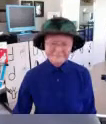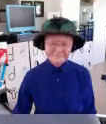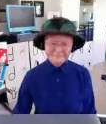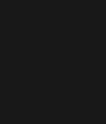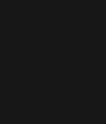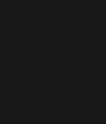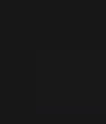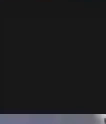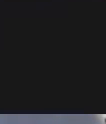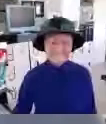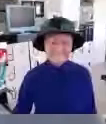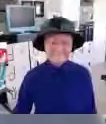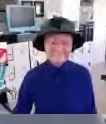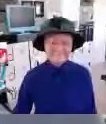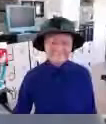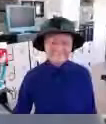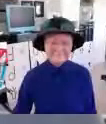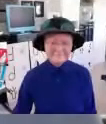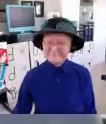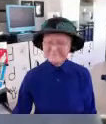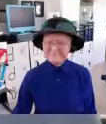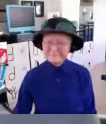Full screen one. Word.